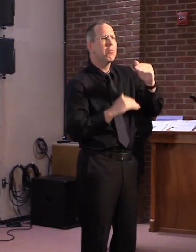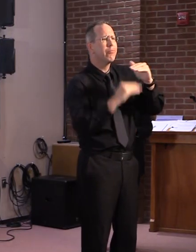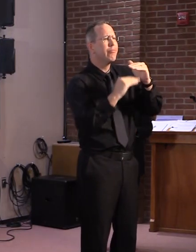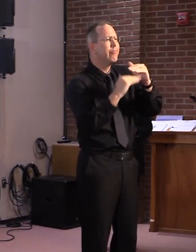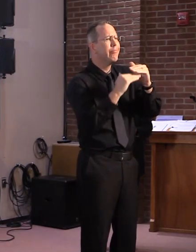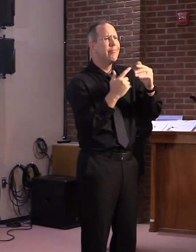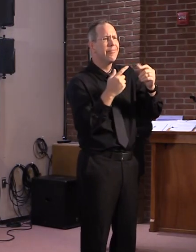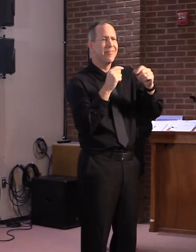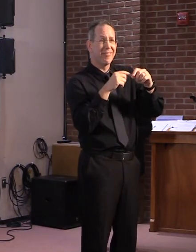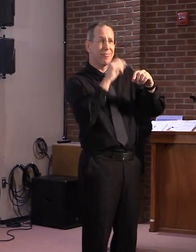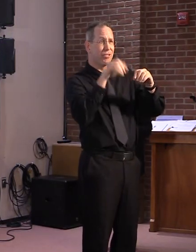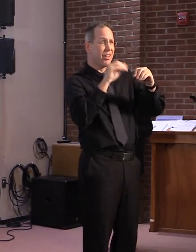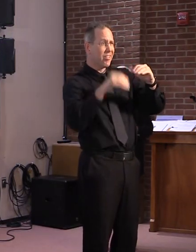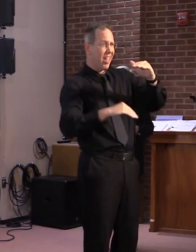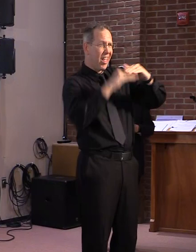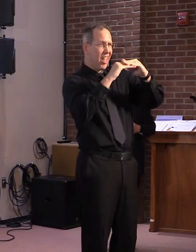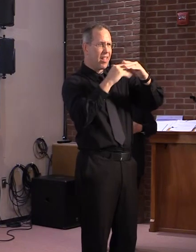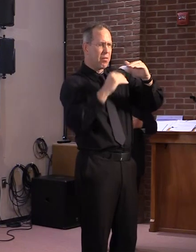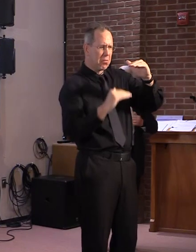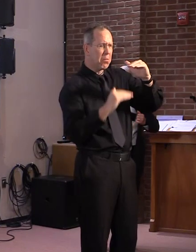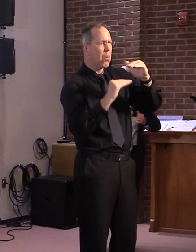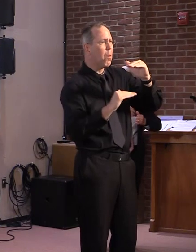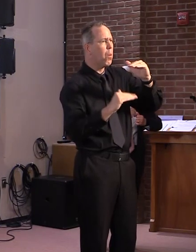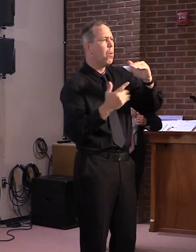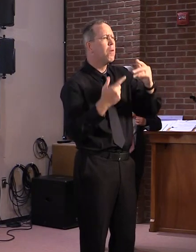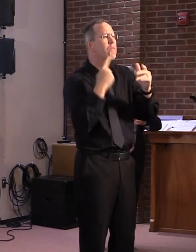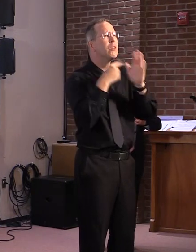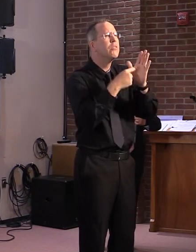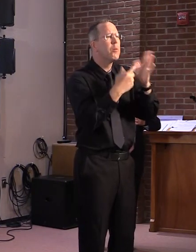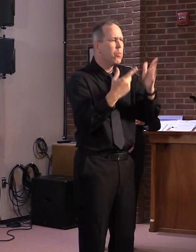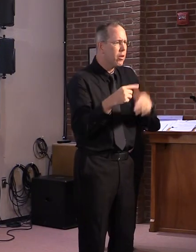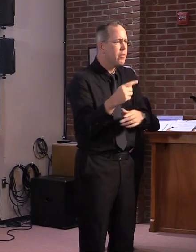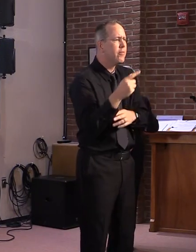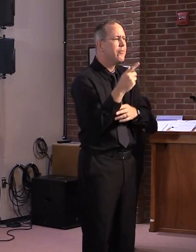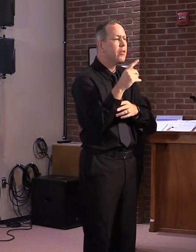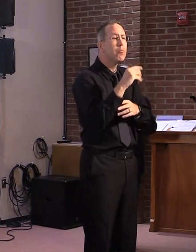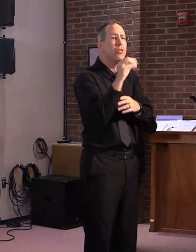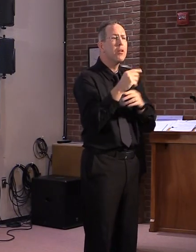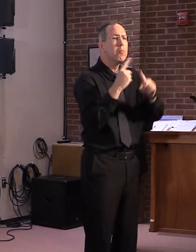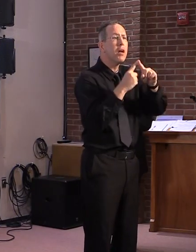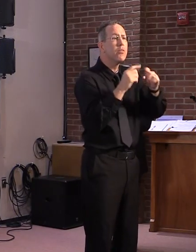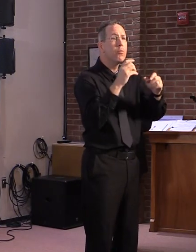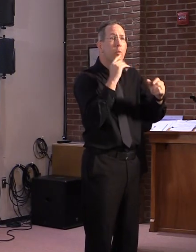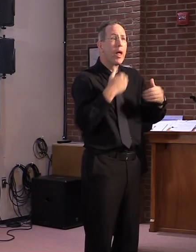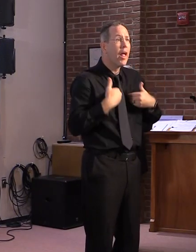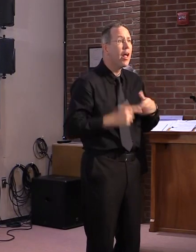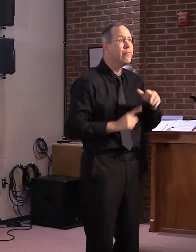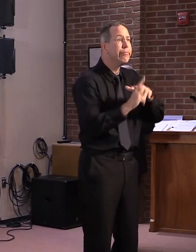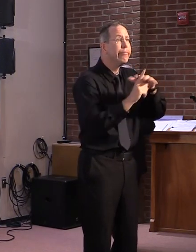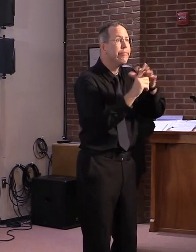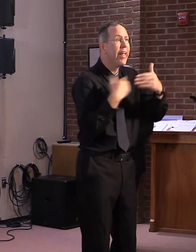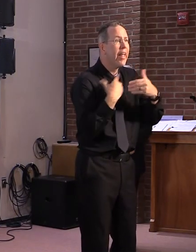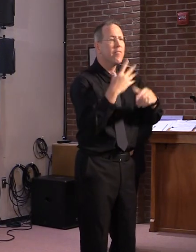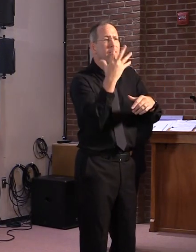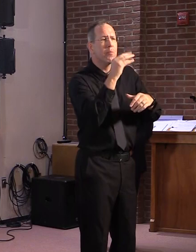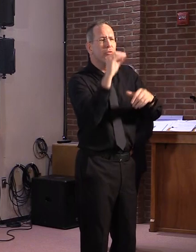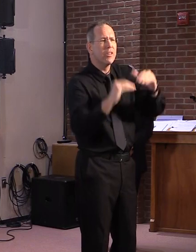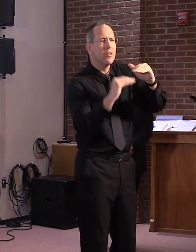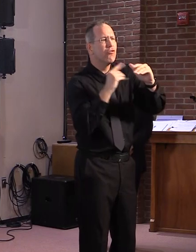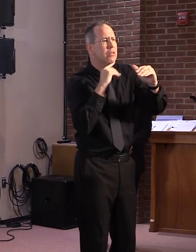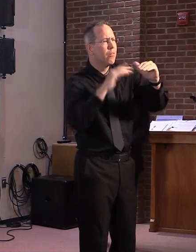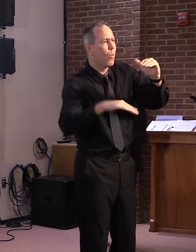rate, meaning percent of positive cases, our tests out of total tests, has remained between 1 to